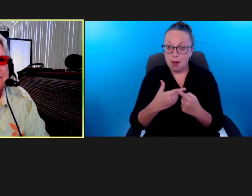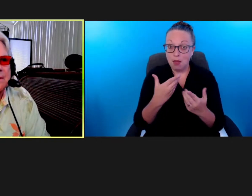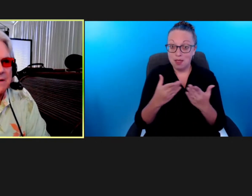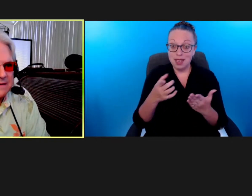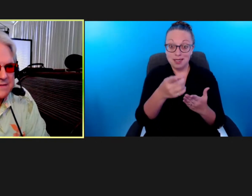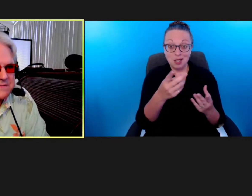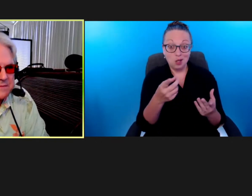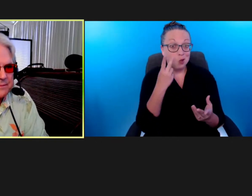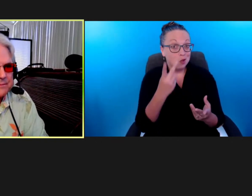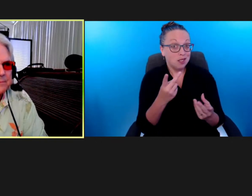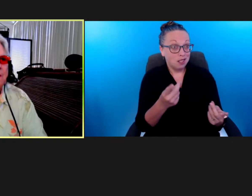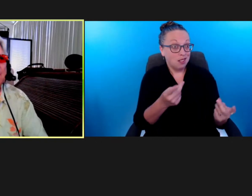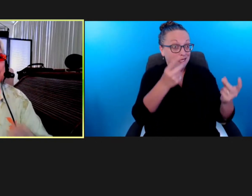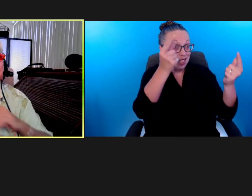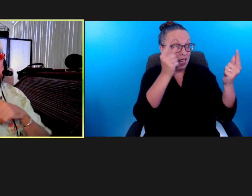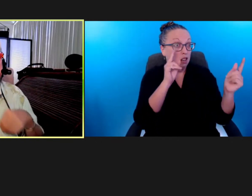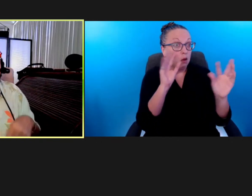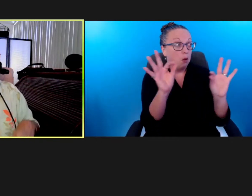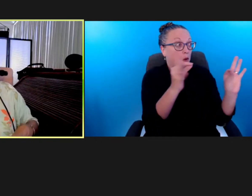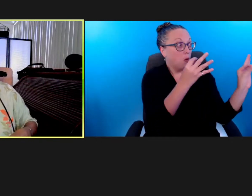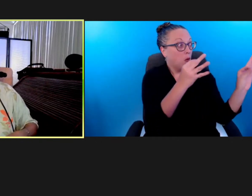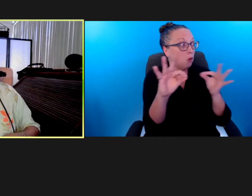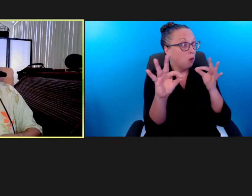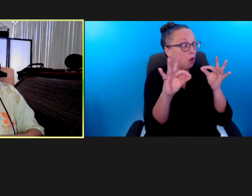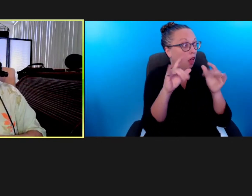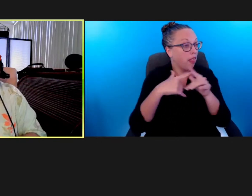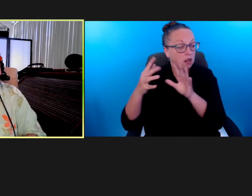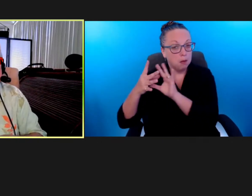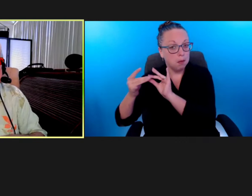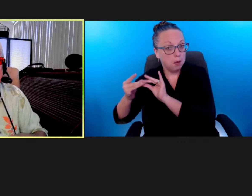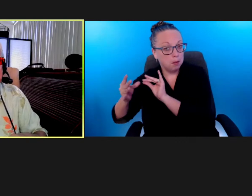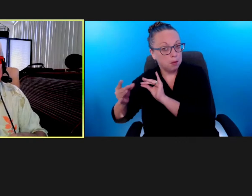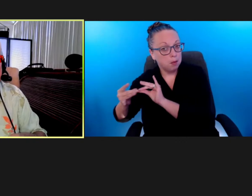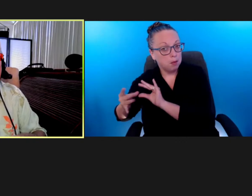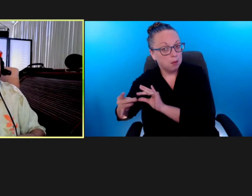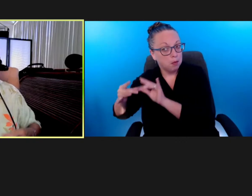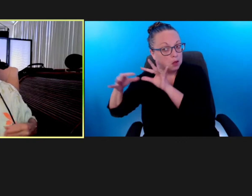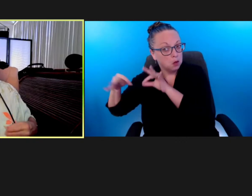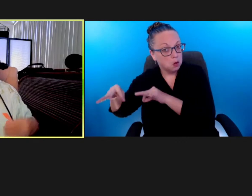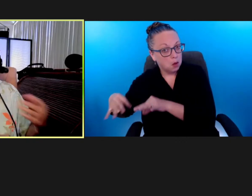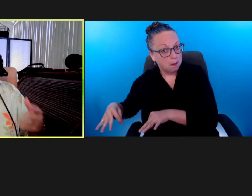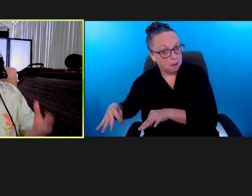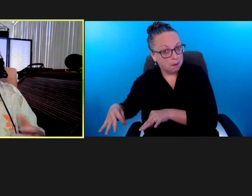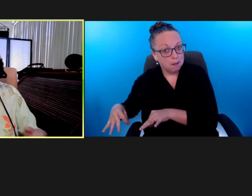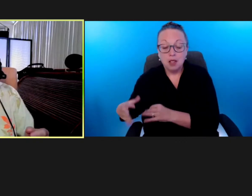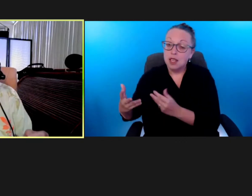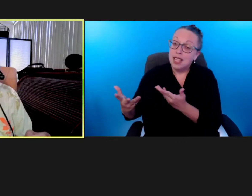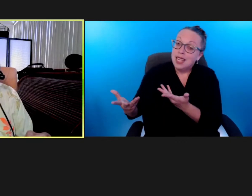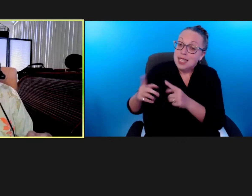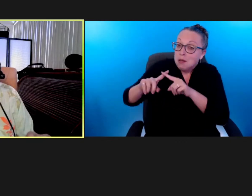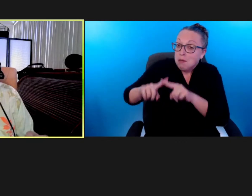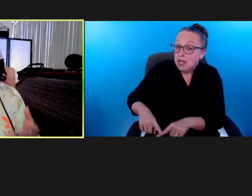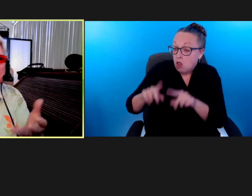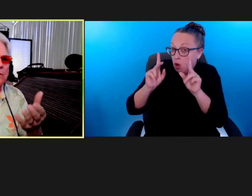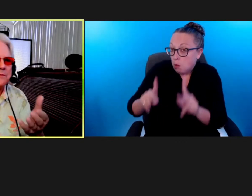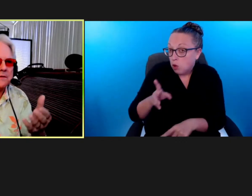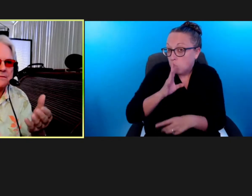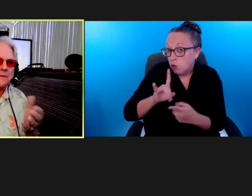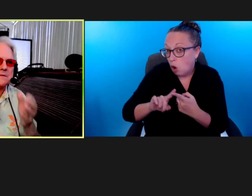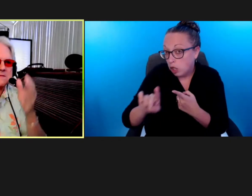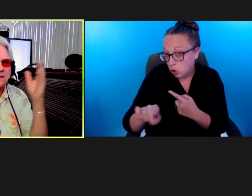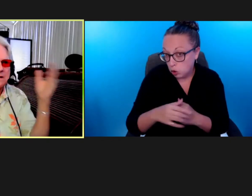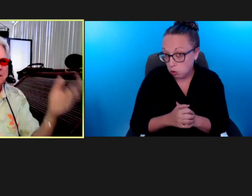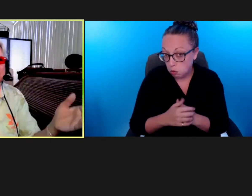instantaneously with your eyes. It may also depend on the person with whom you're speaking. They may like a lot of detail. They may want